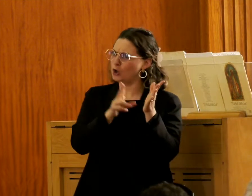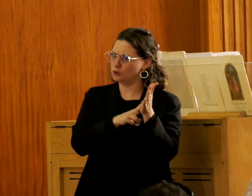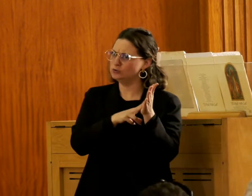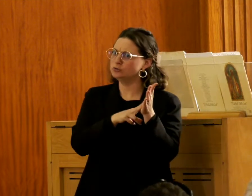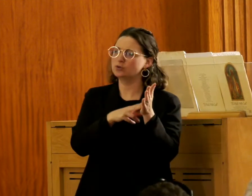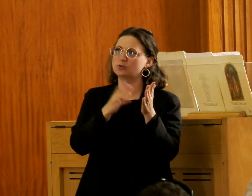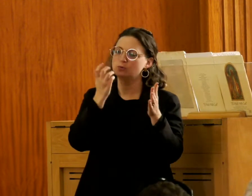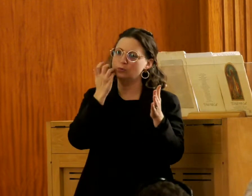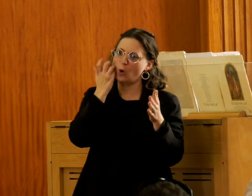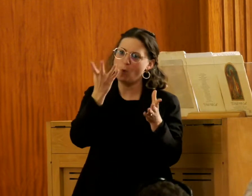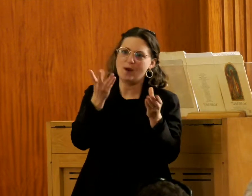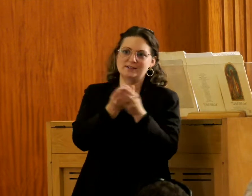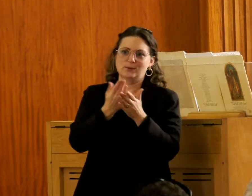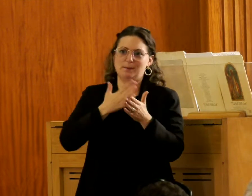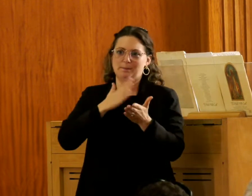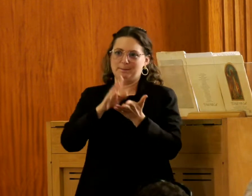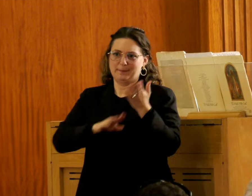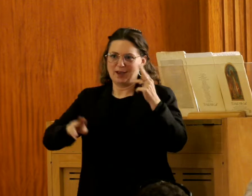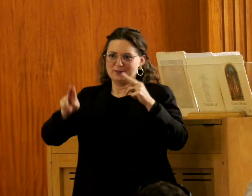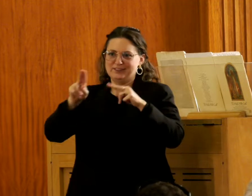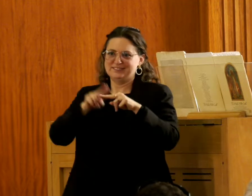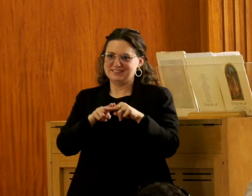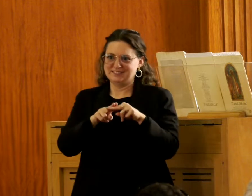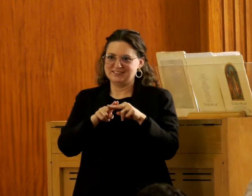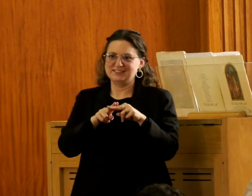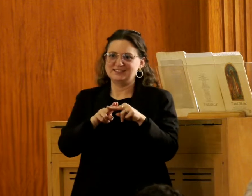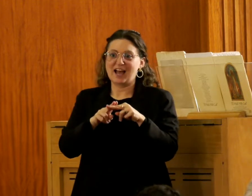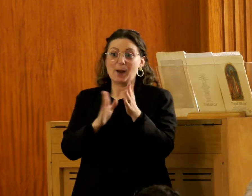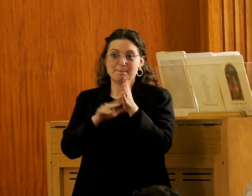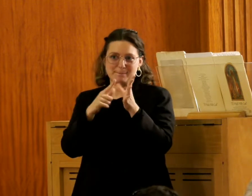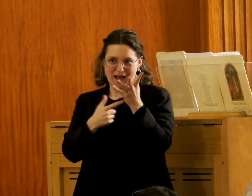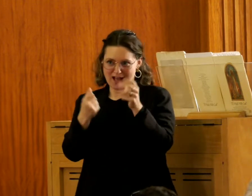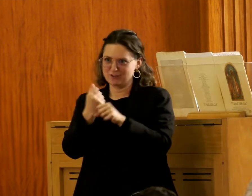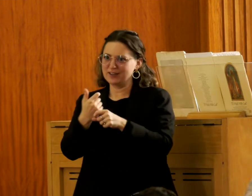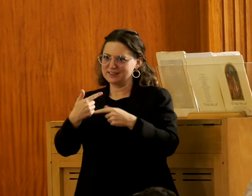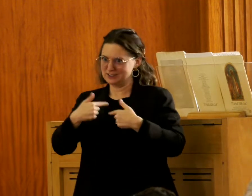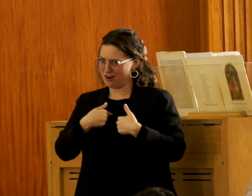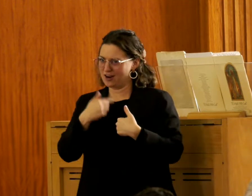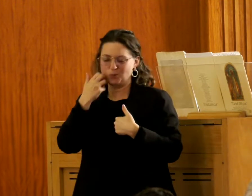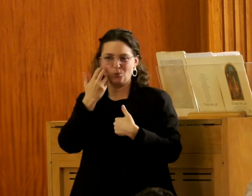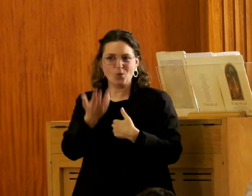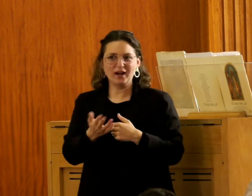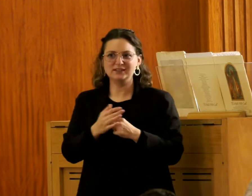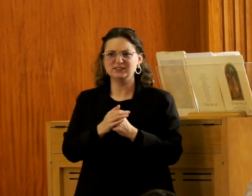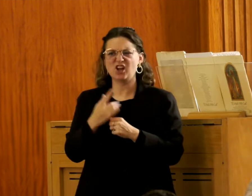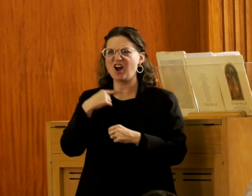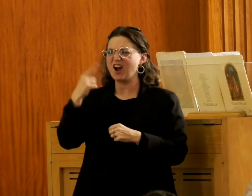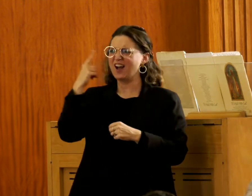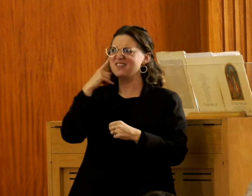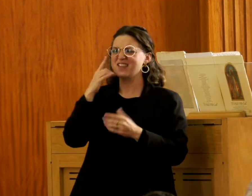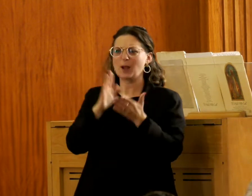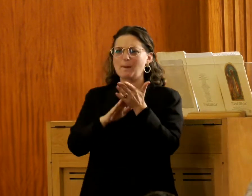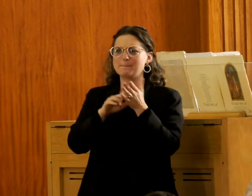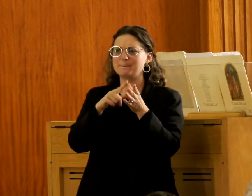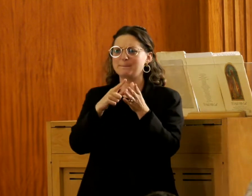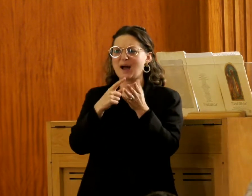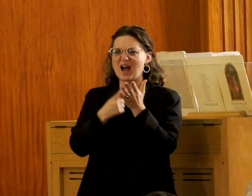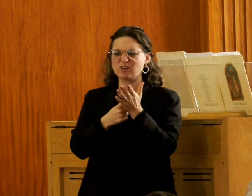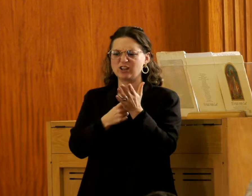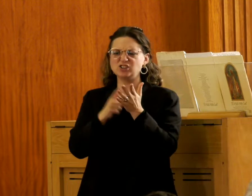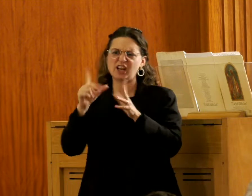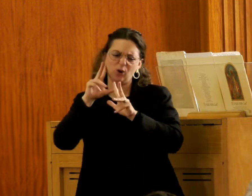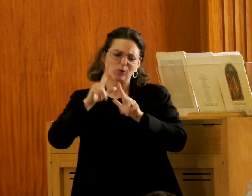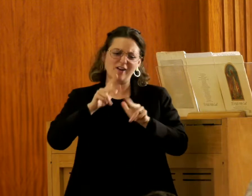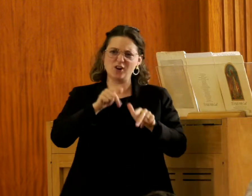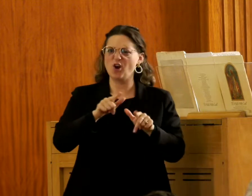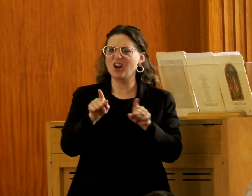lot of time with Mum and Dad and Margaret and I. I think she was Margaret's babysitter or